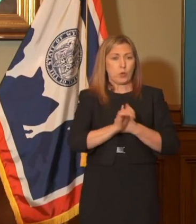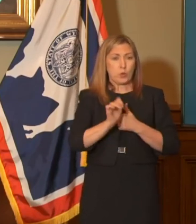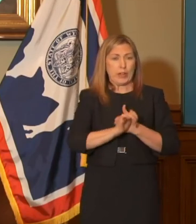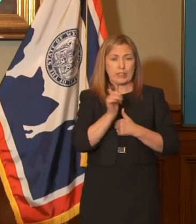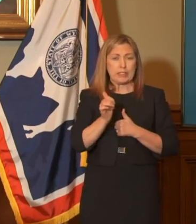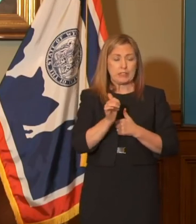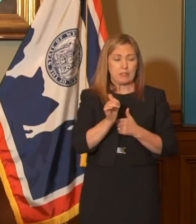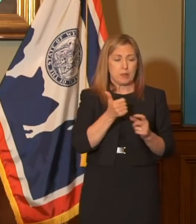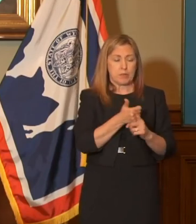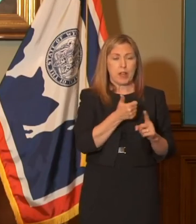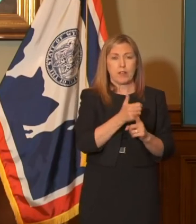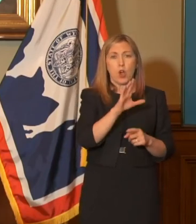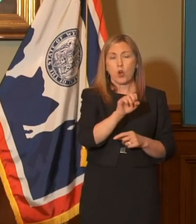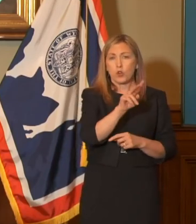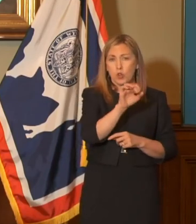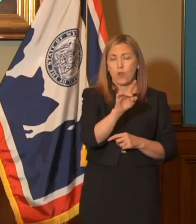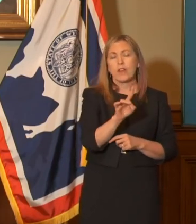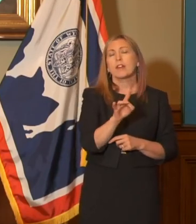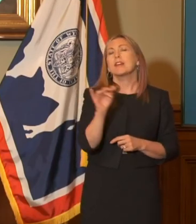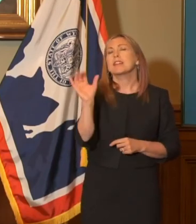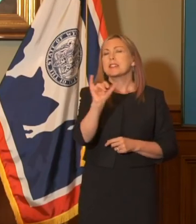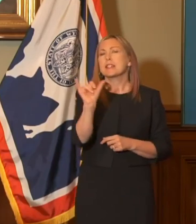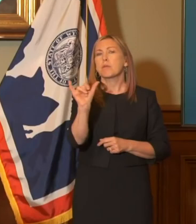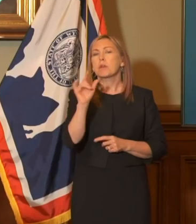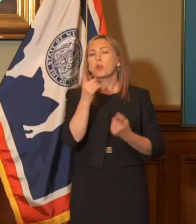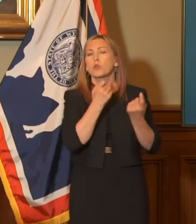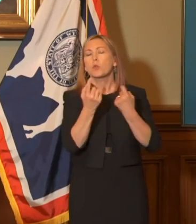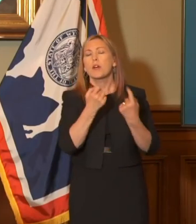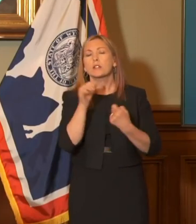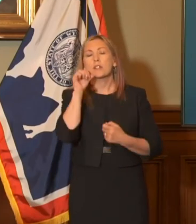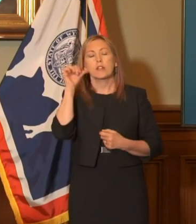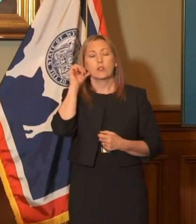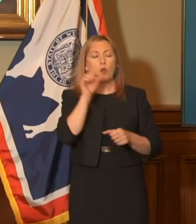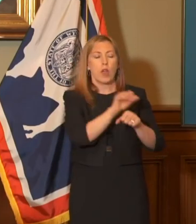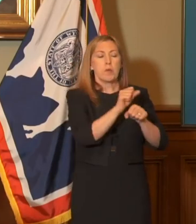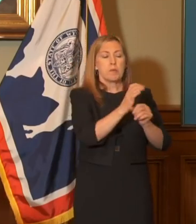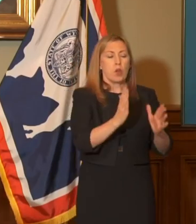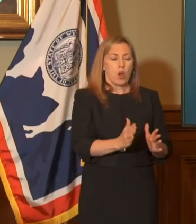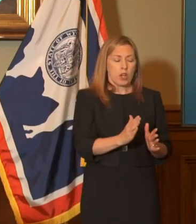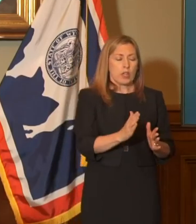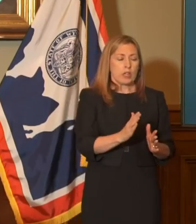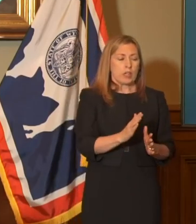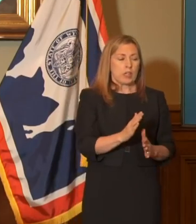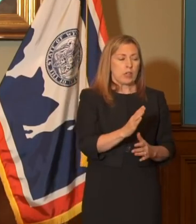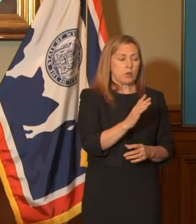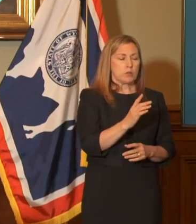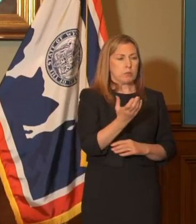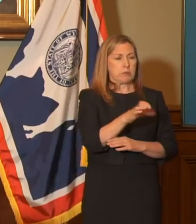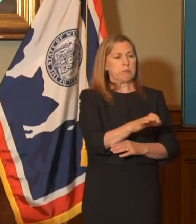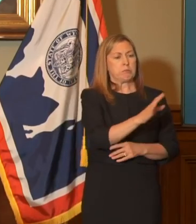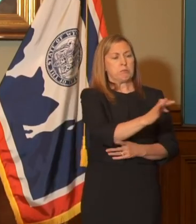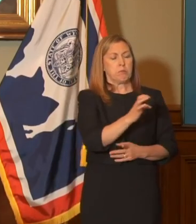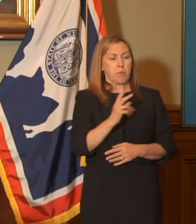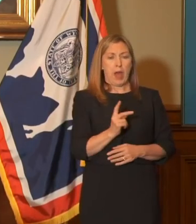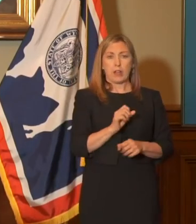that similar question yesterday about an employee who was concerned about being compelled to go back